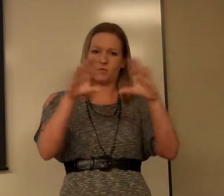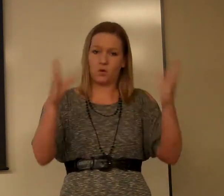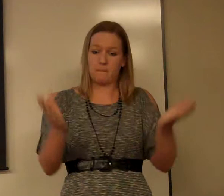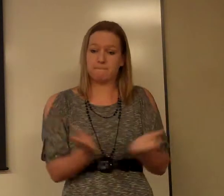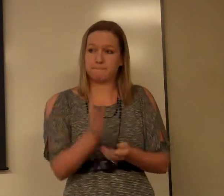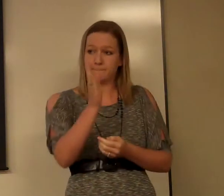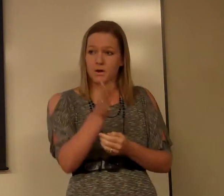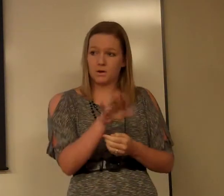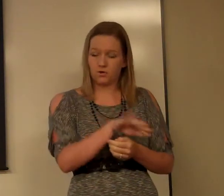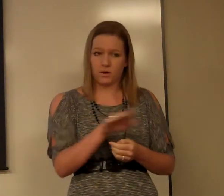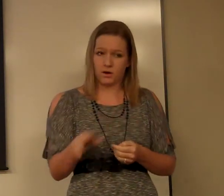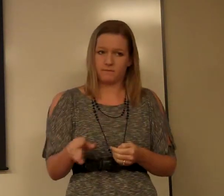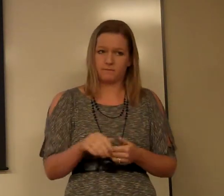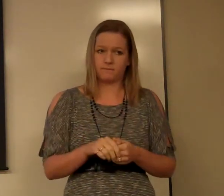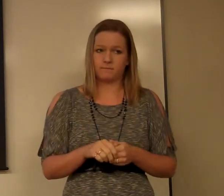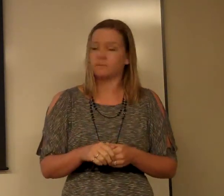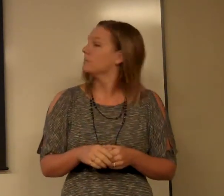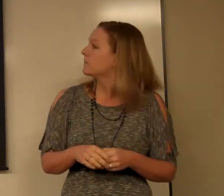Yep.